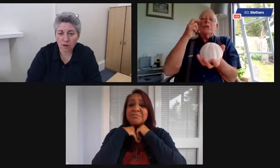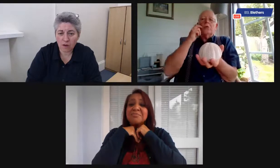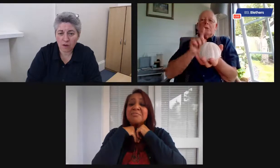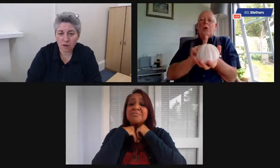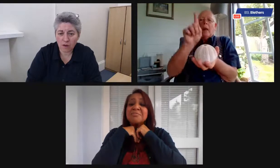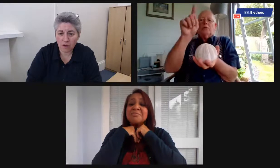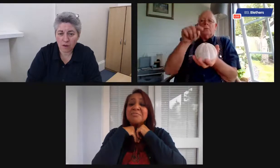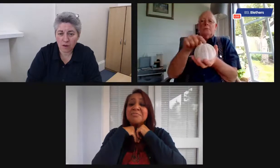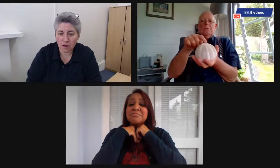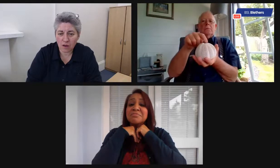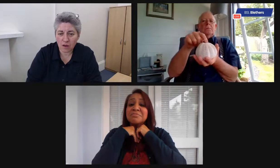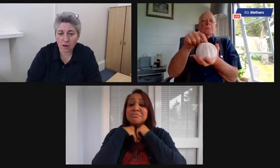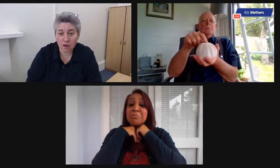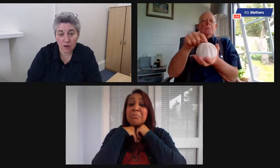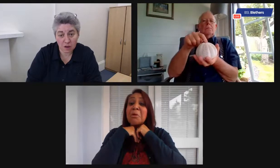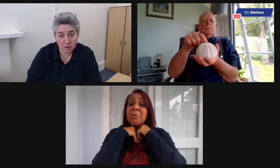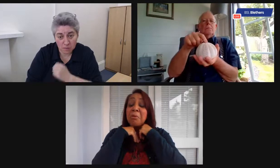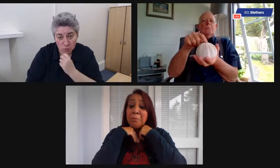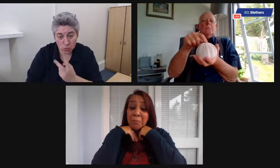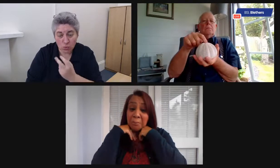along like this. And